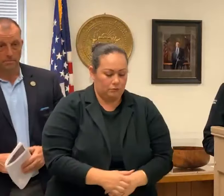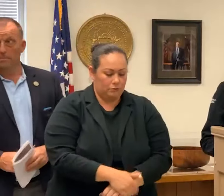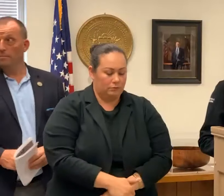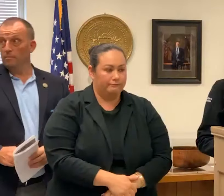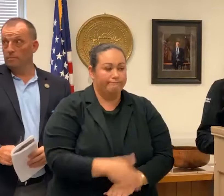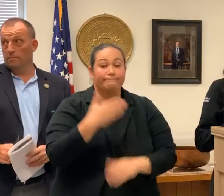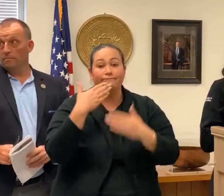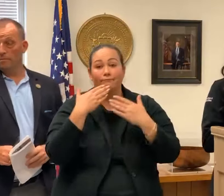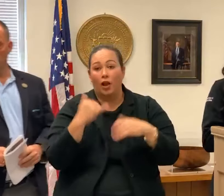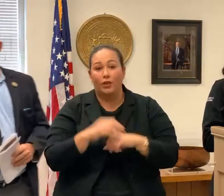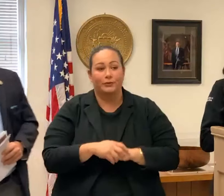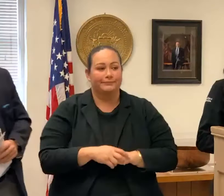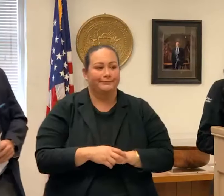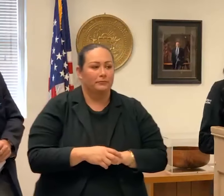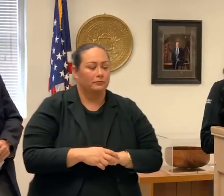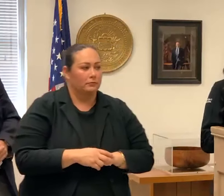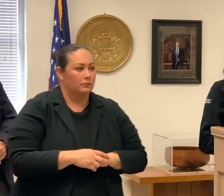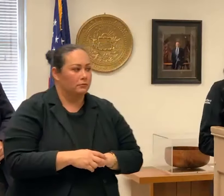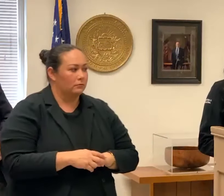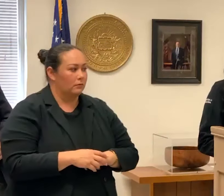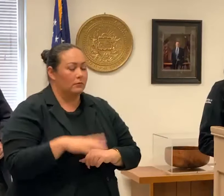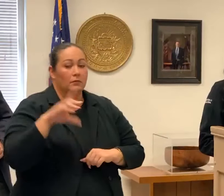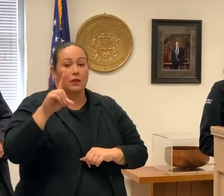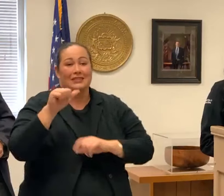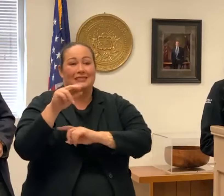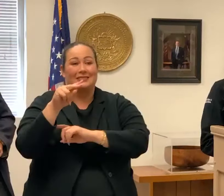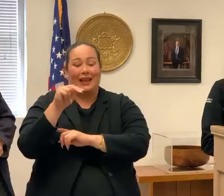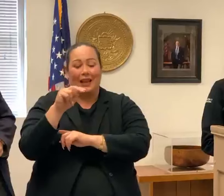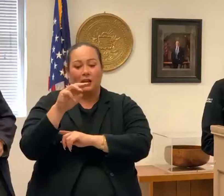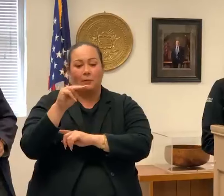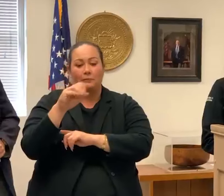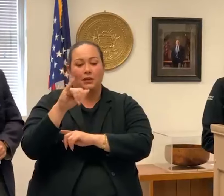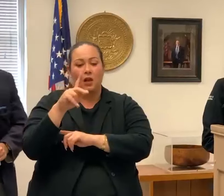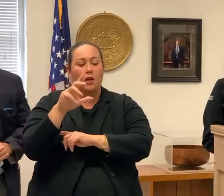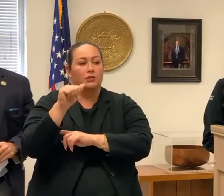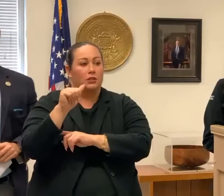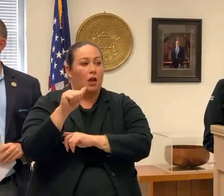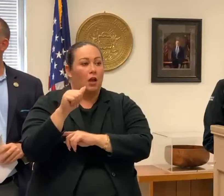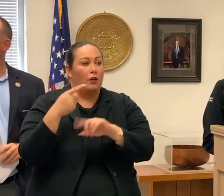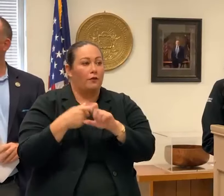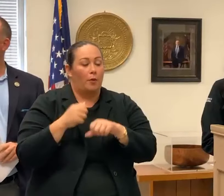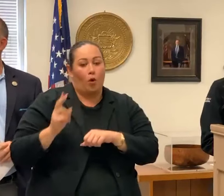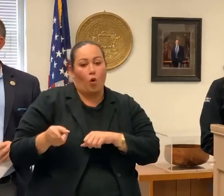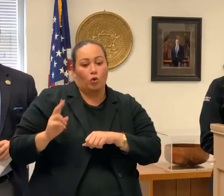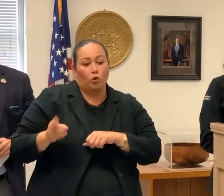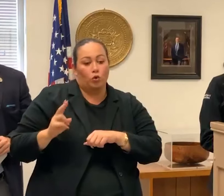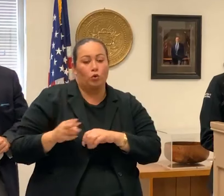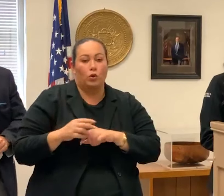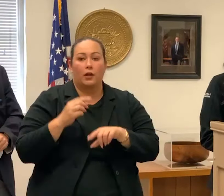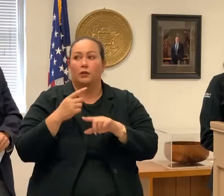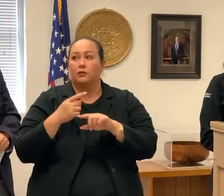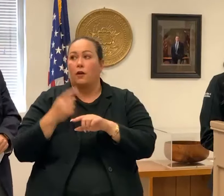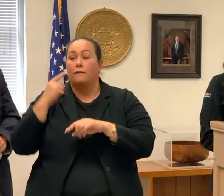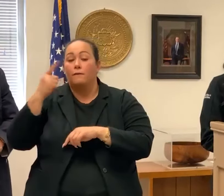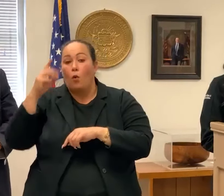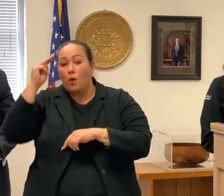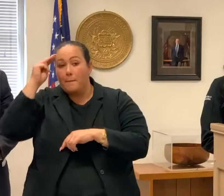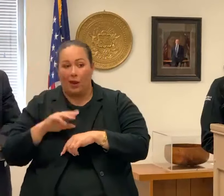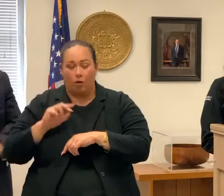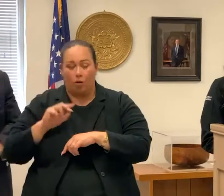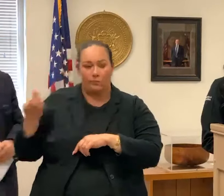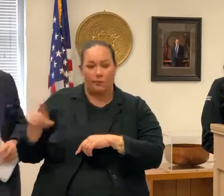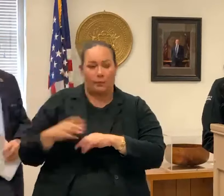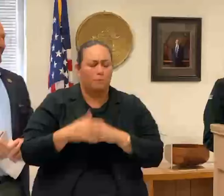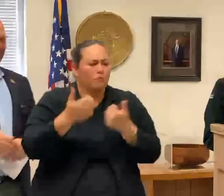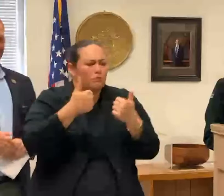Mahalo. Our next question is from Dan Nicasso with the Honolulu Star Advertiser, and this question is for Mayor Bissen. Regarding any